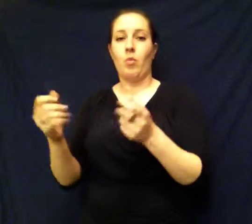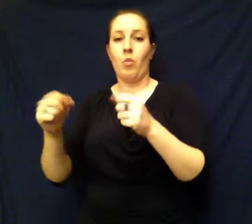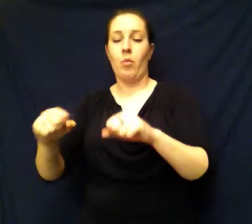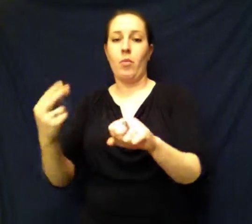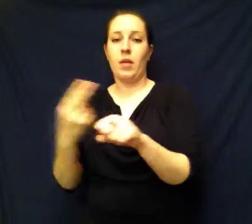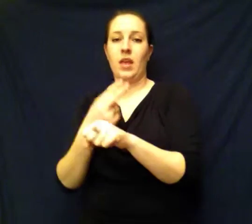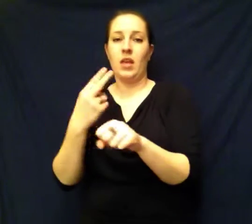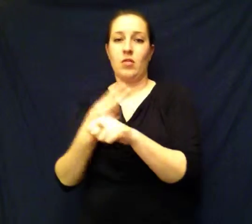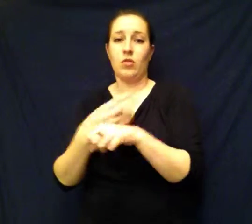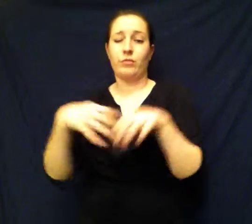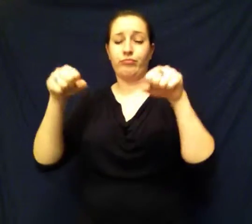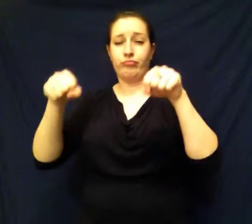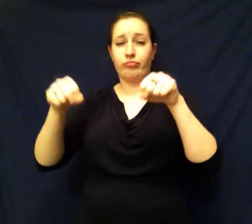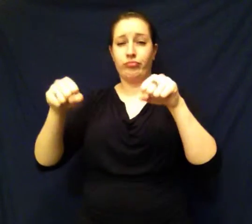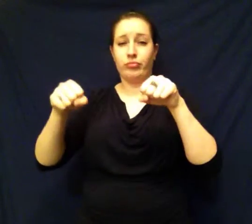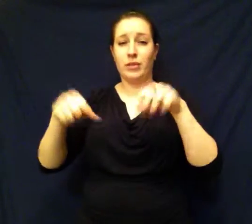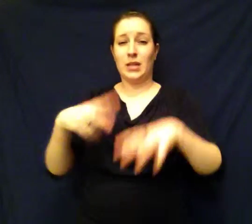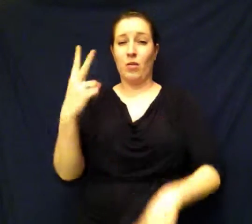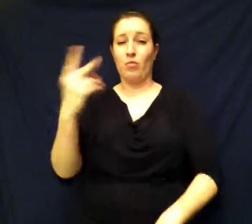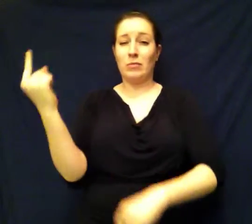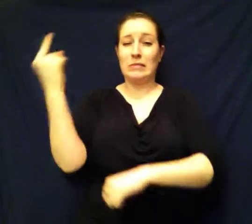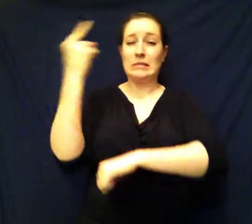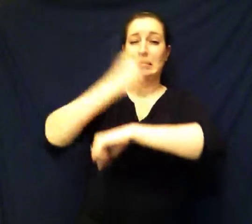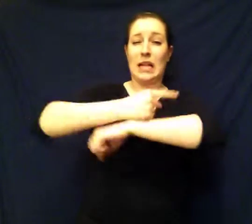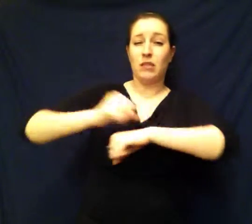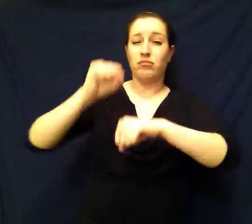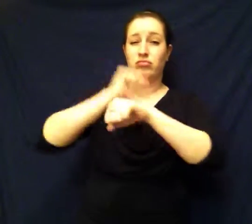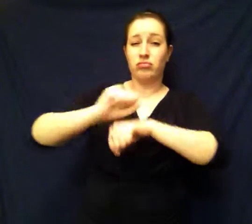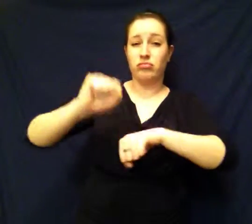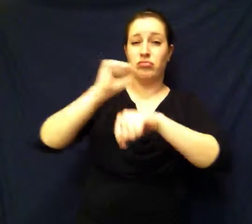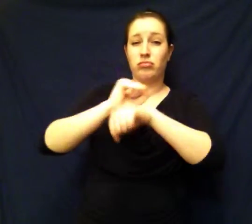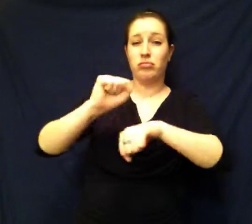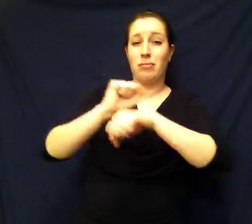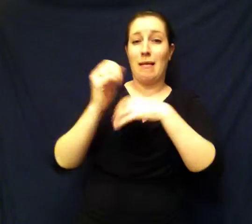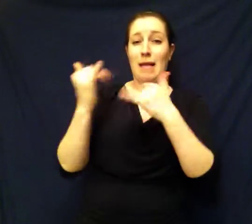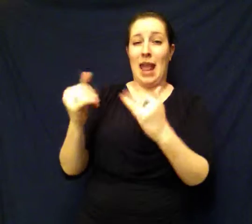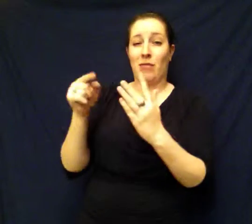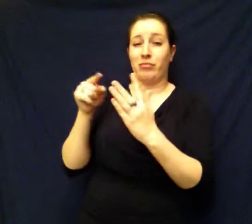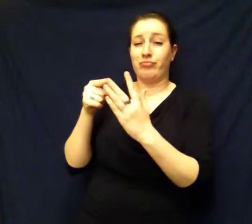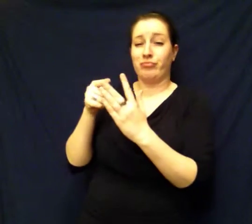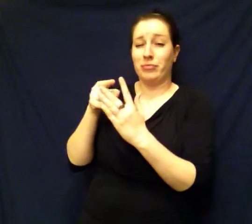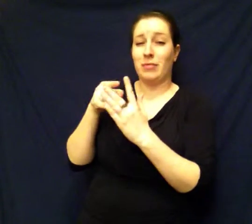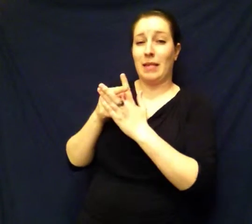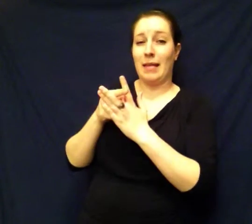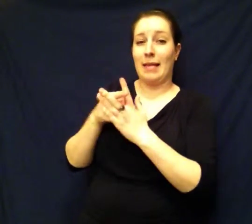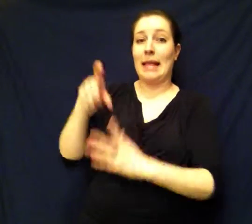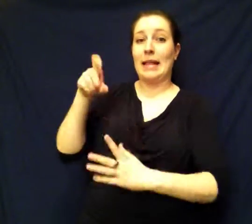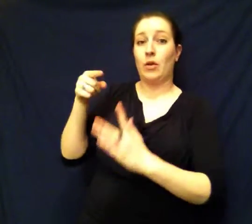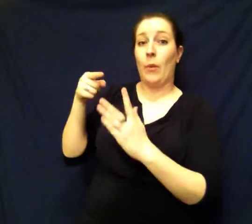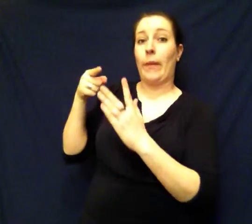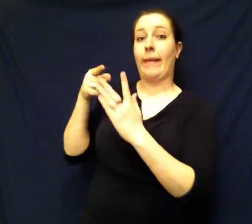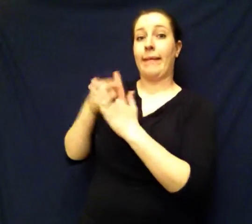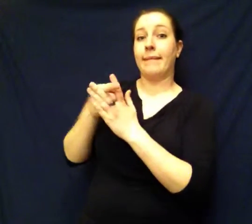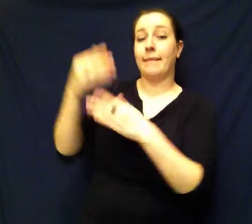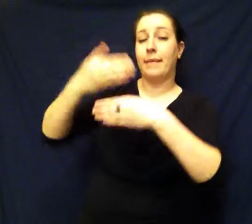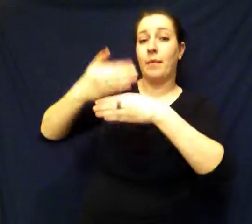2 whole days of work. This is how far it got. They had to get into the wall so that they could get back into